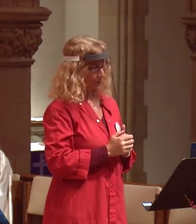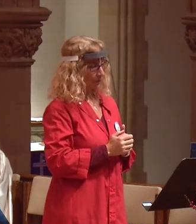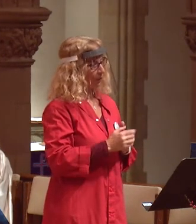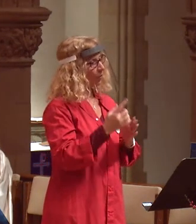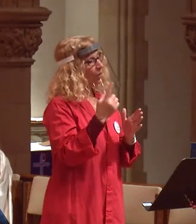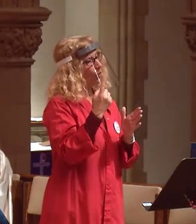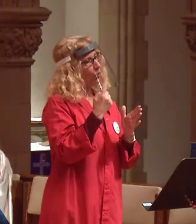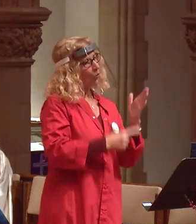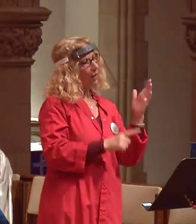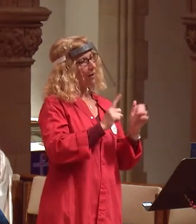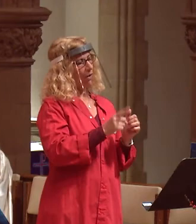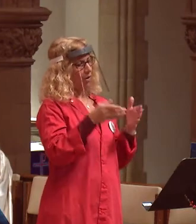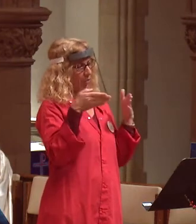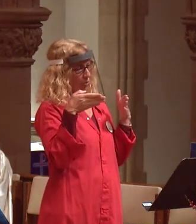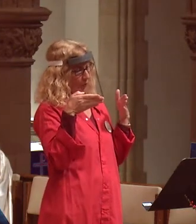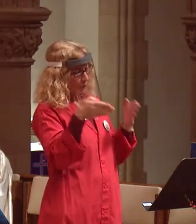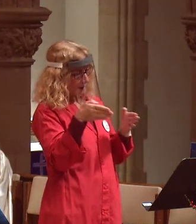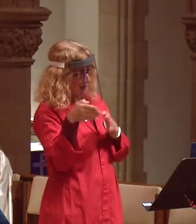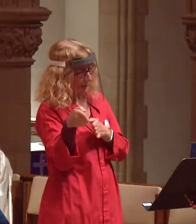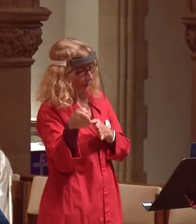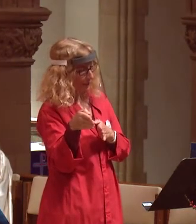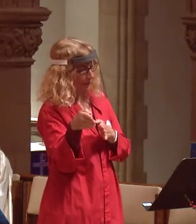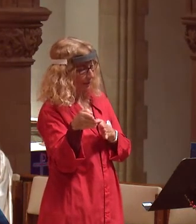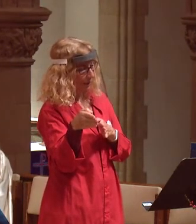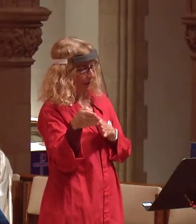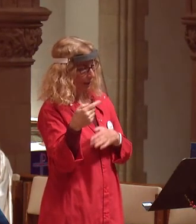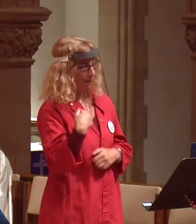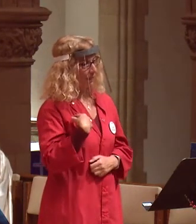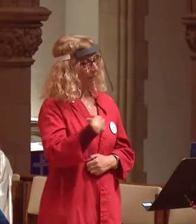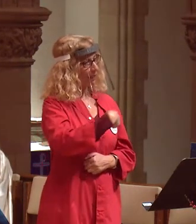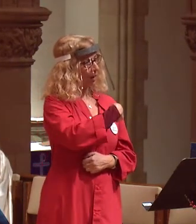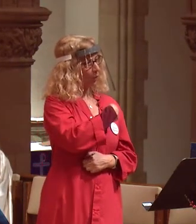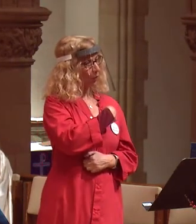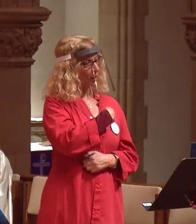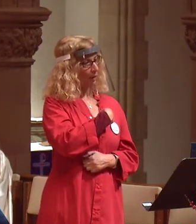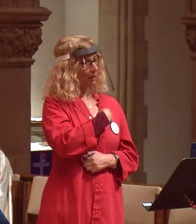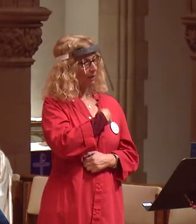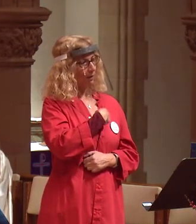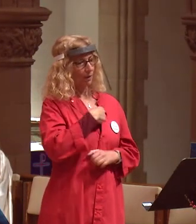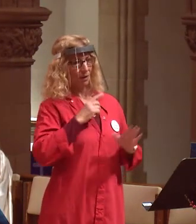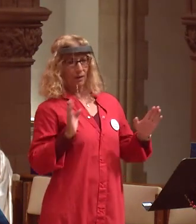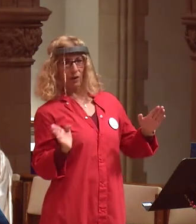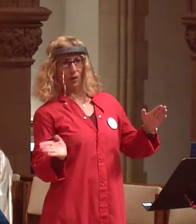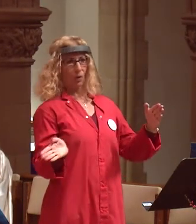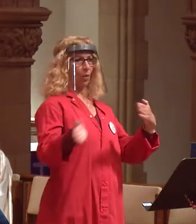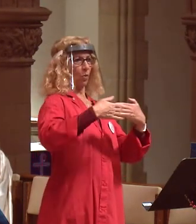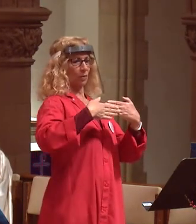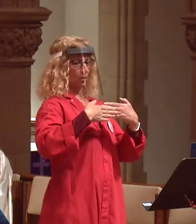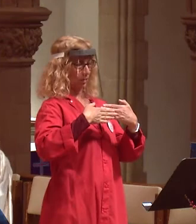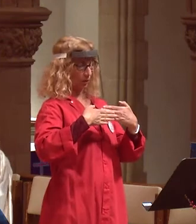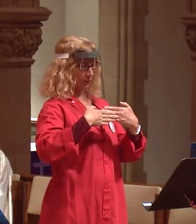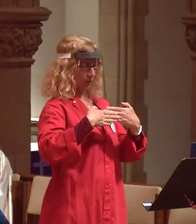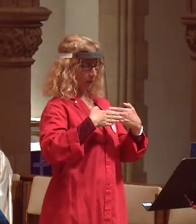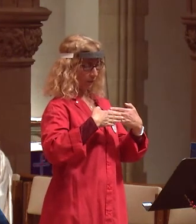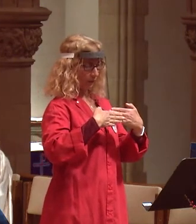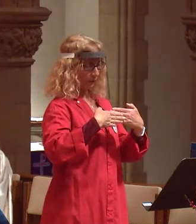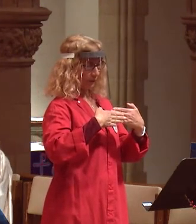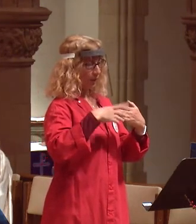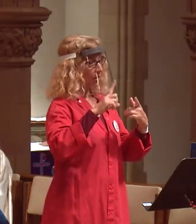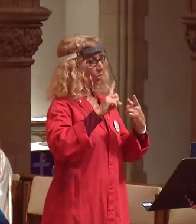what are the ways in which we close ourselves off to